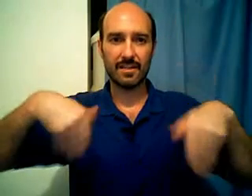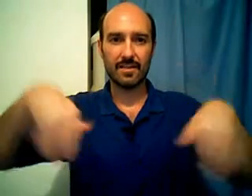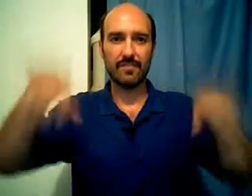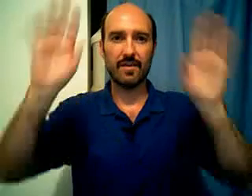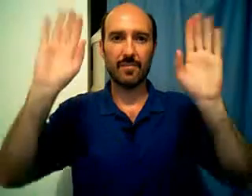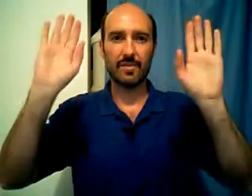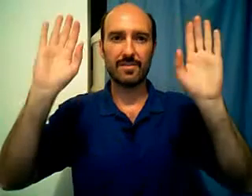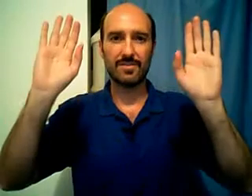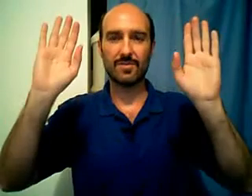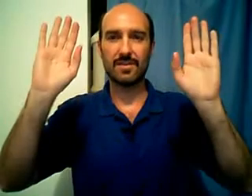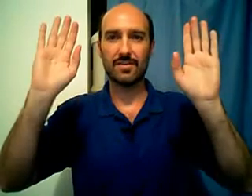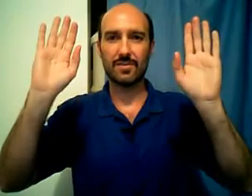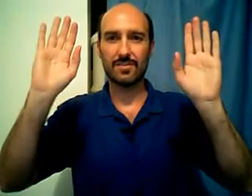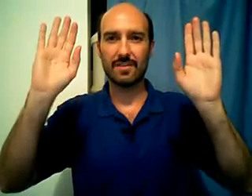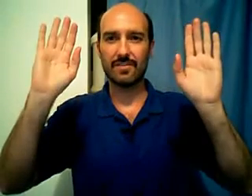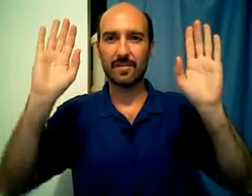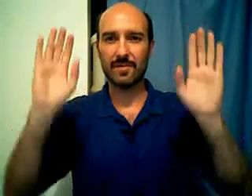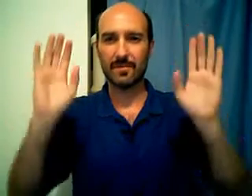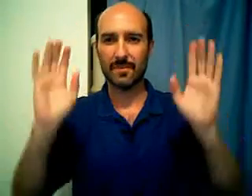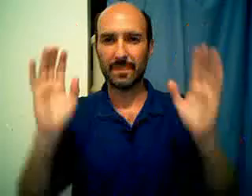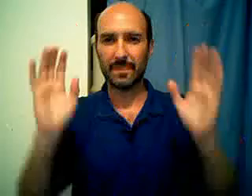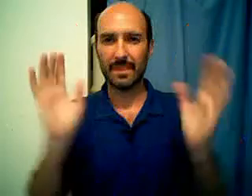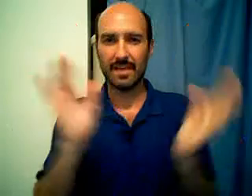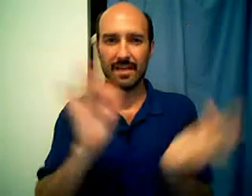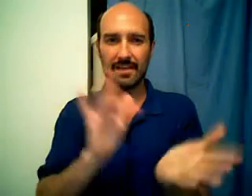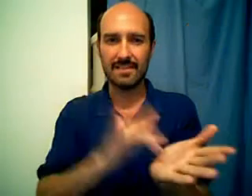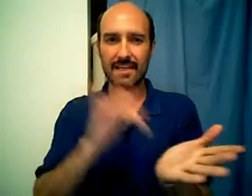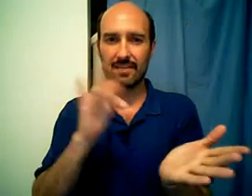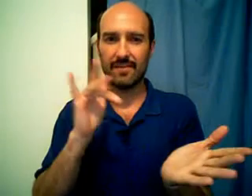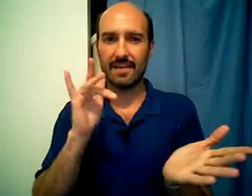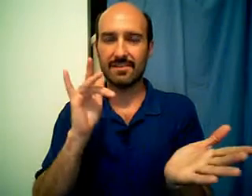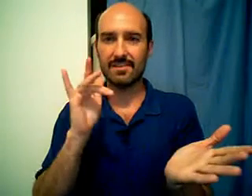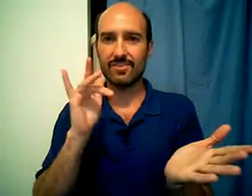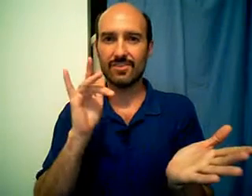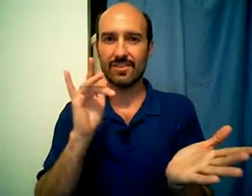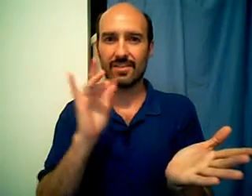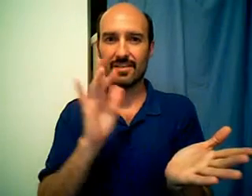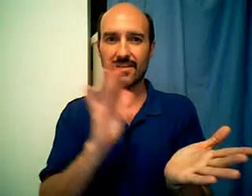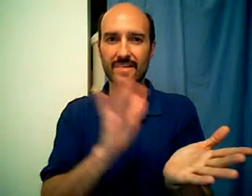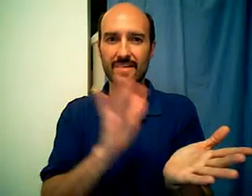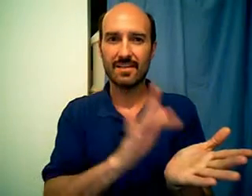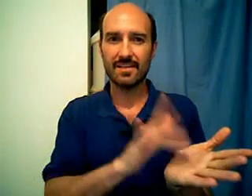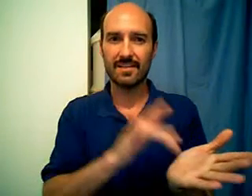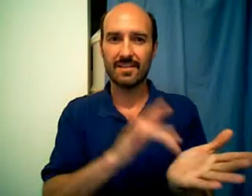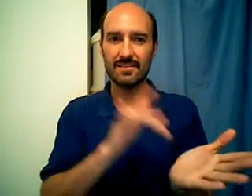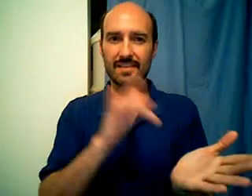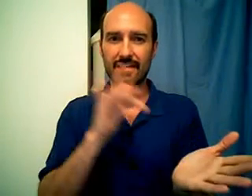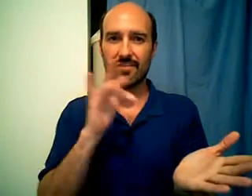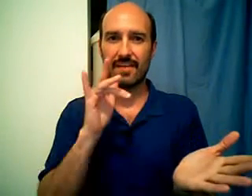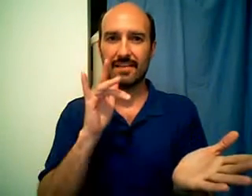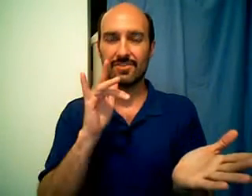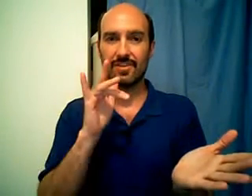Give up. To surrender or to give up. Take advantage. Take advantage